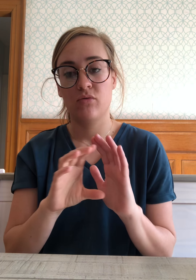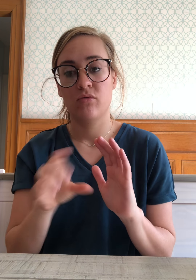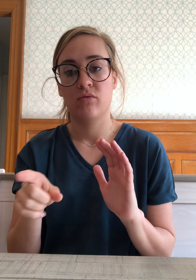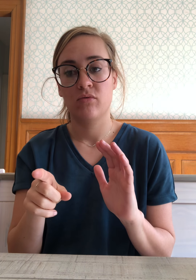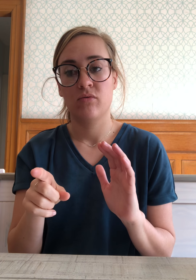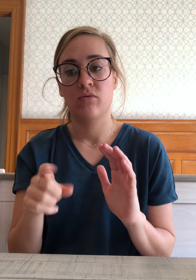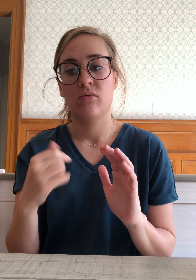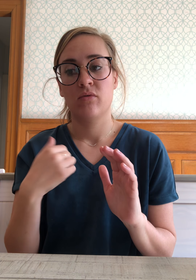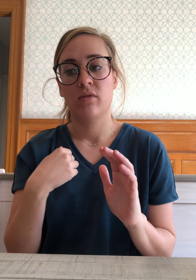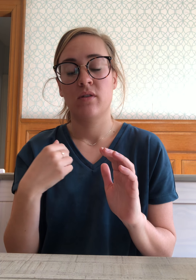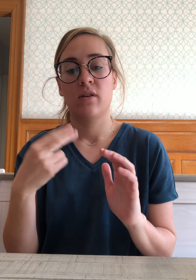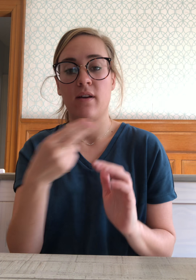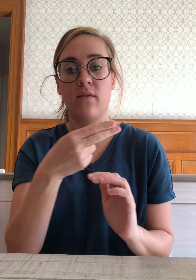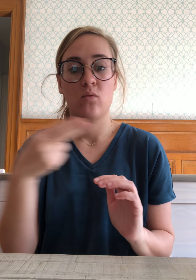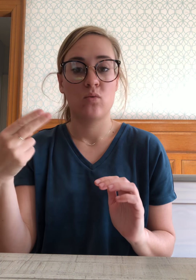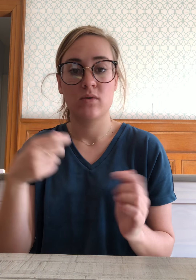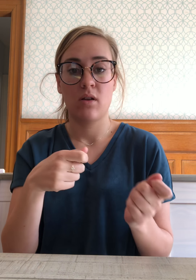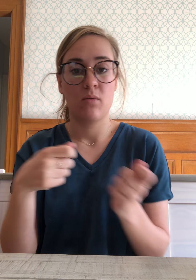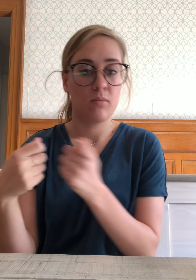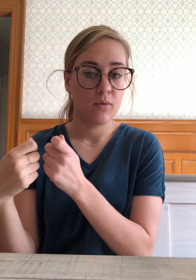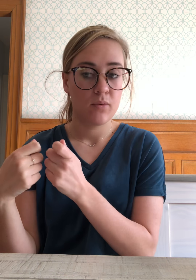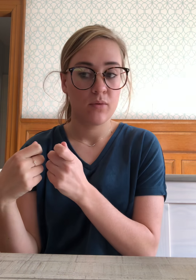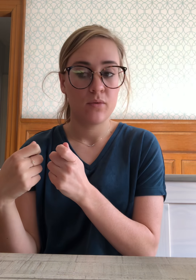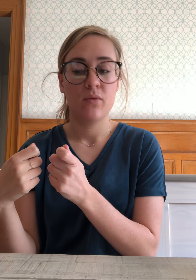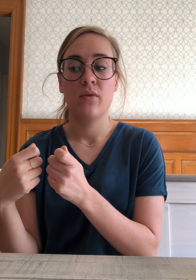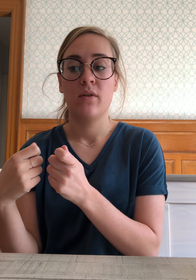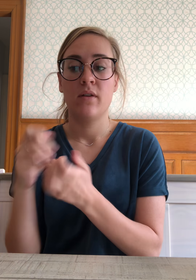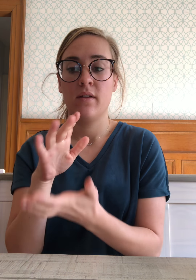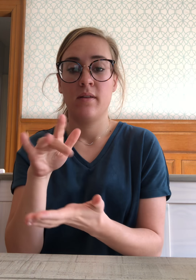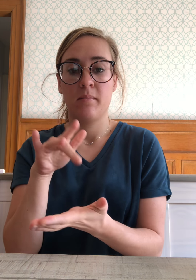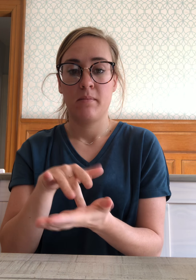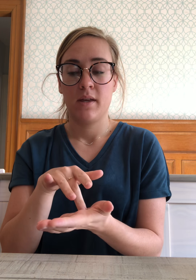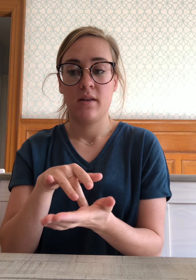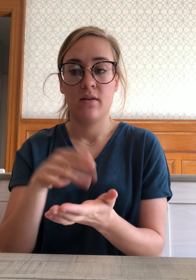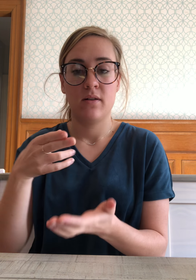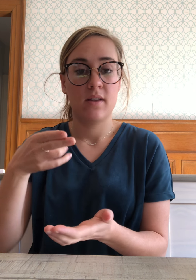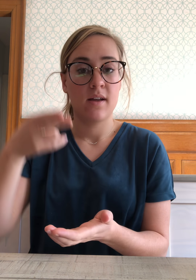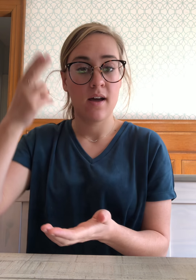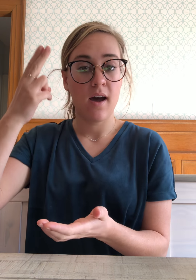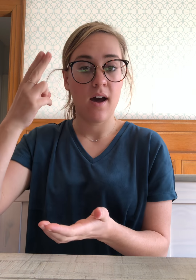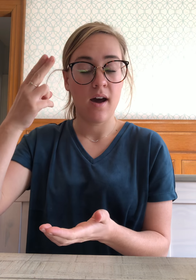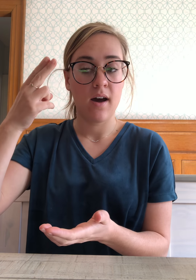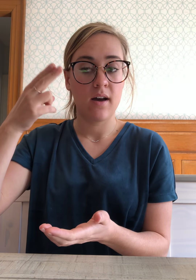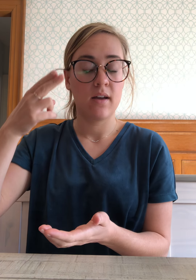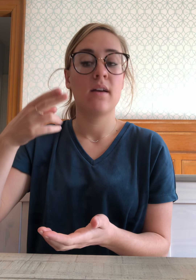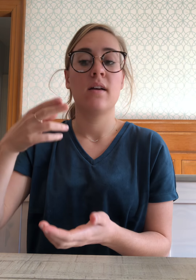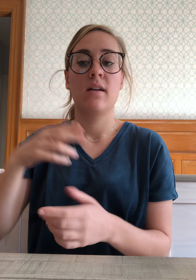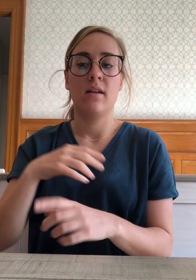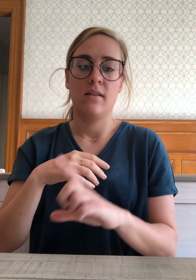horizontal pull in the middle slide, high pull, slide on the left.